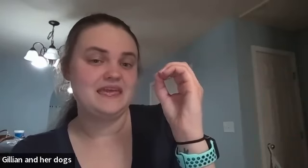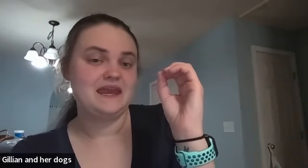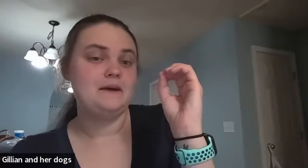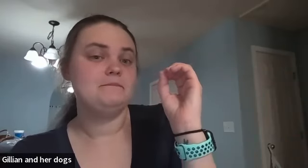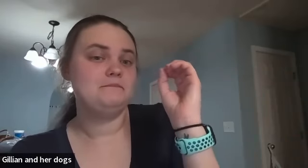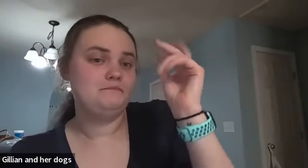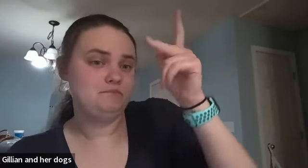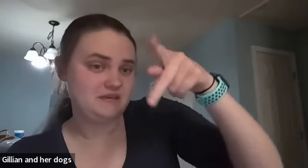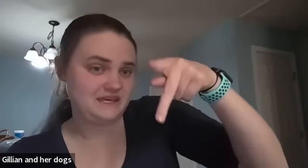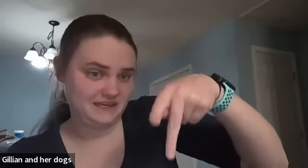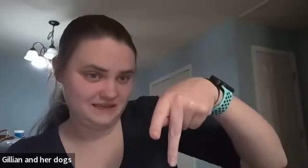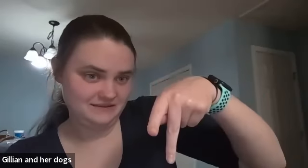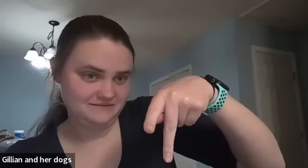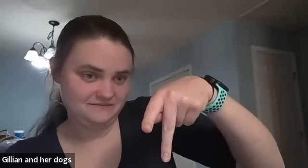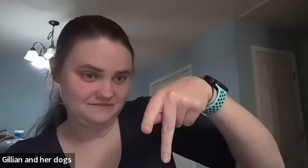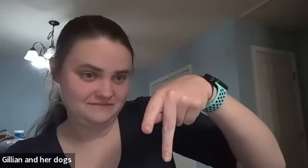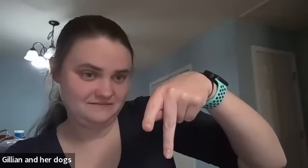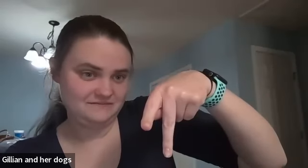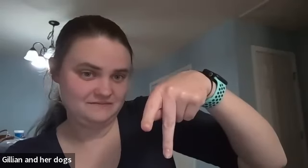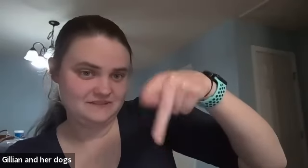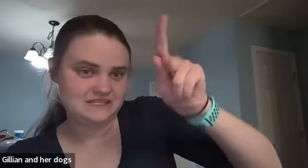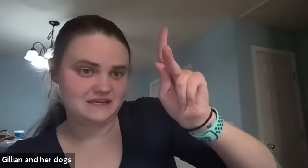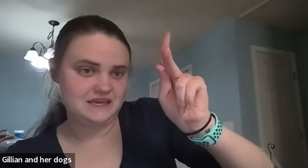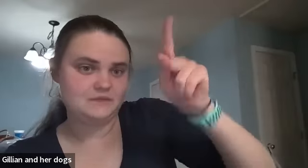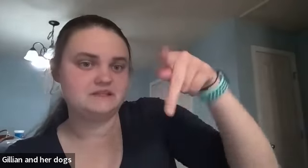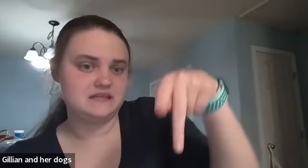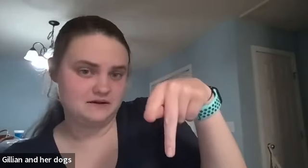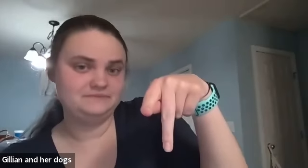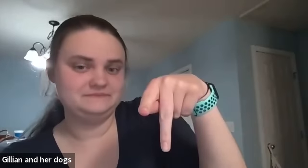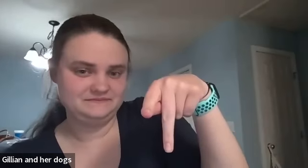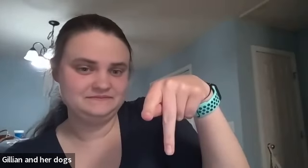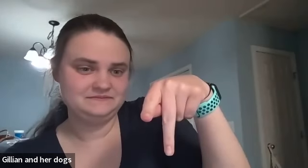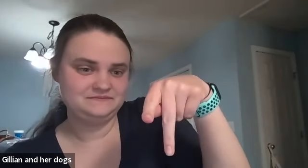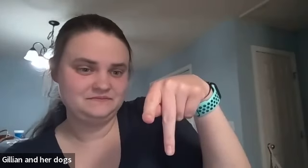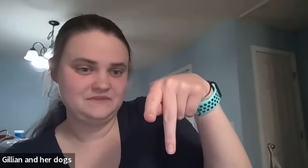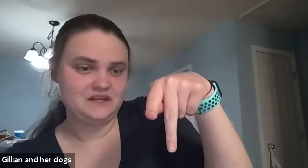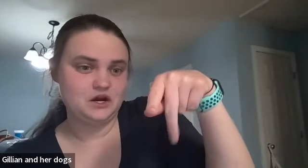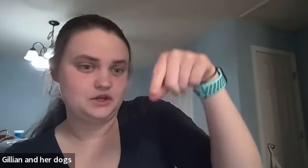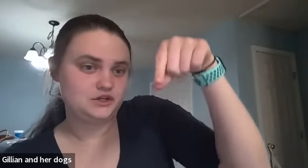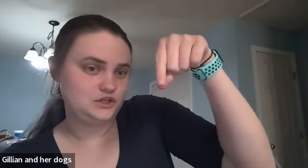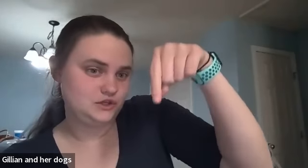then P, it's that K but down. Then our